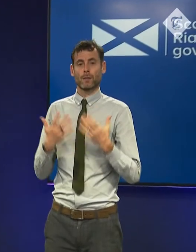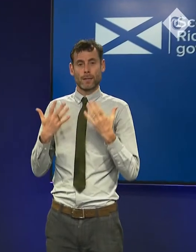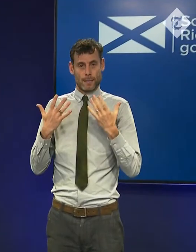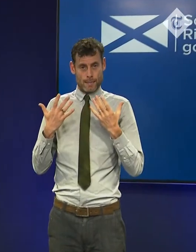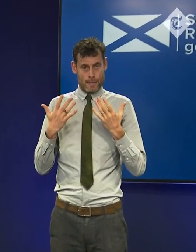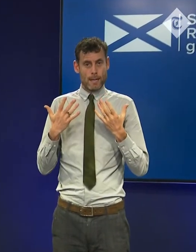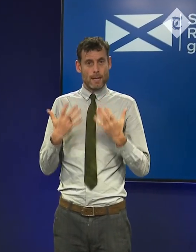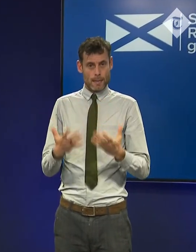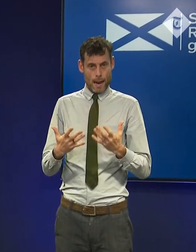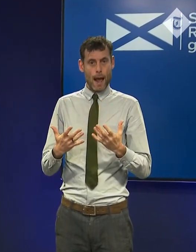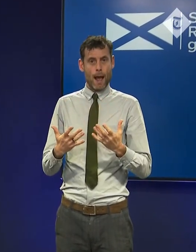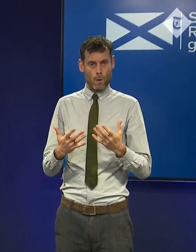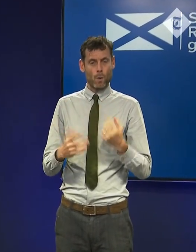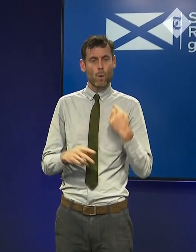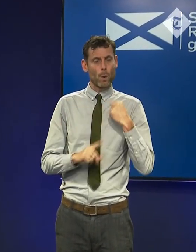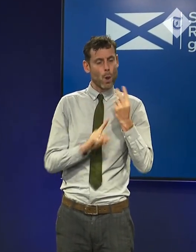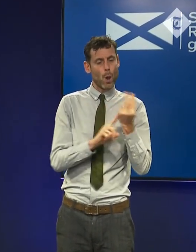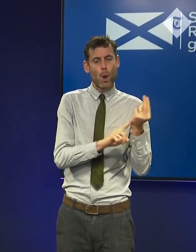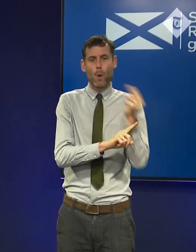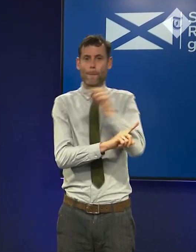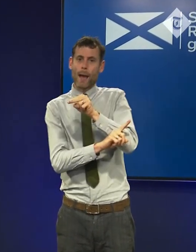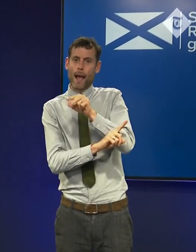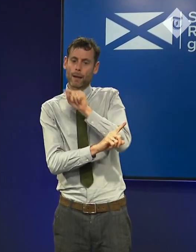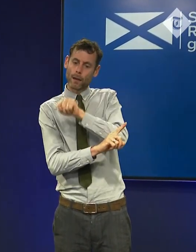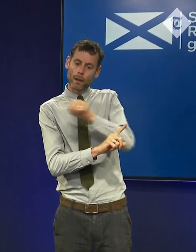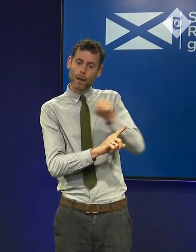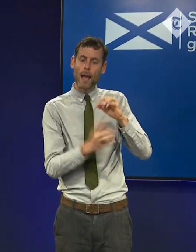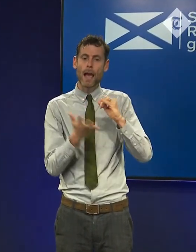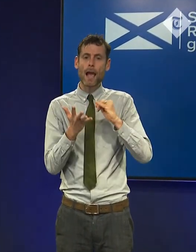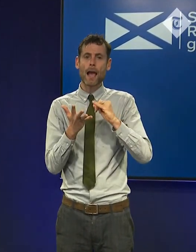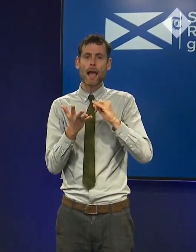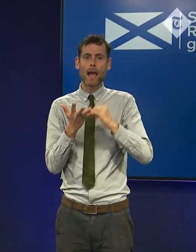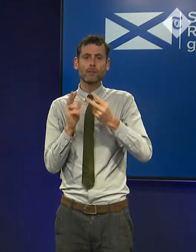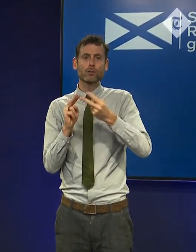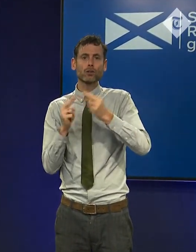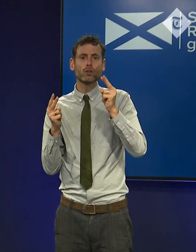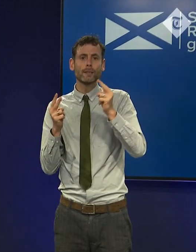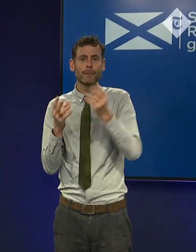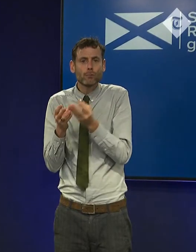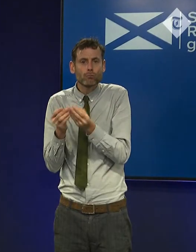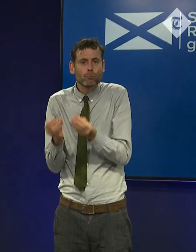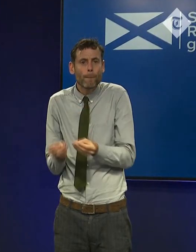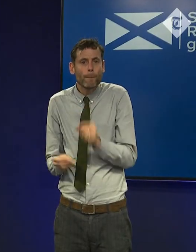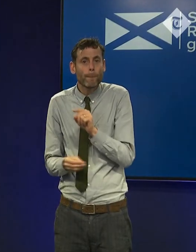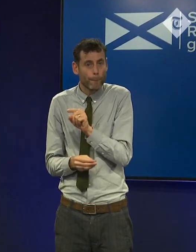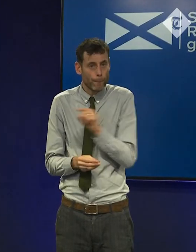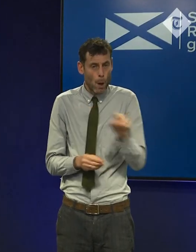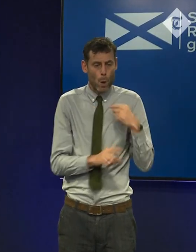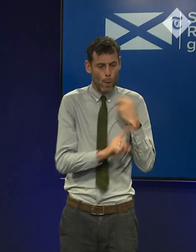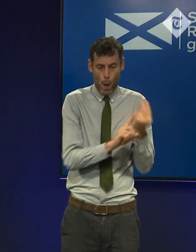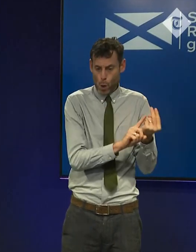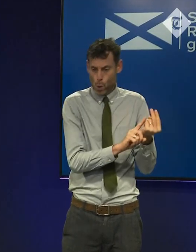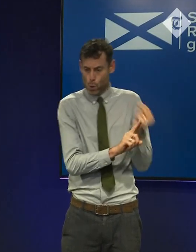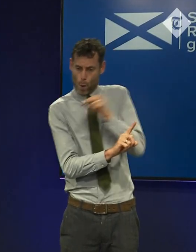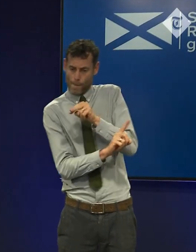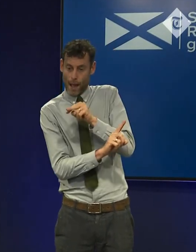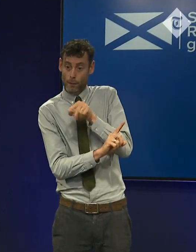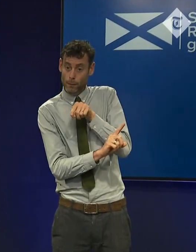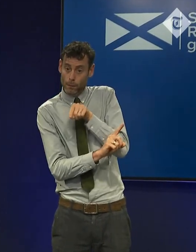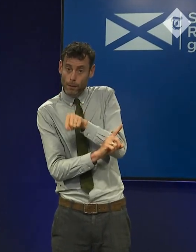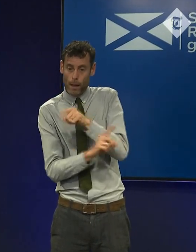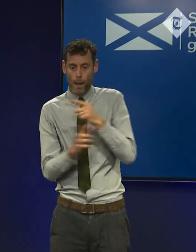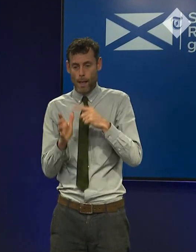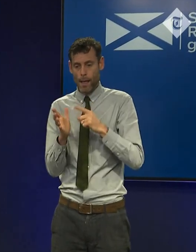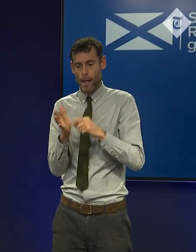target failure samples just now, and already we've been able to discount some of those, because once we've gone through